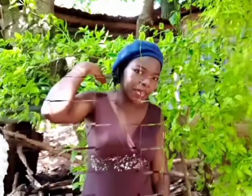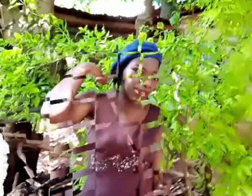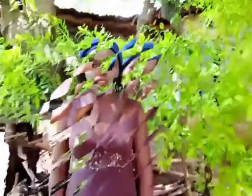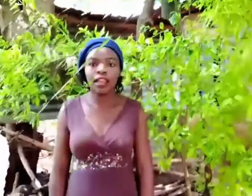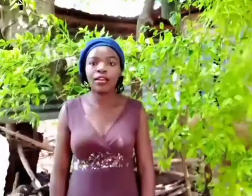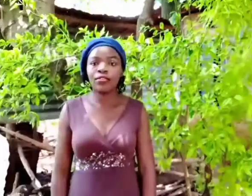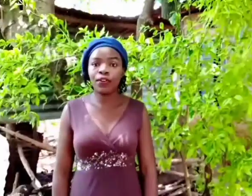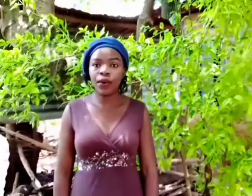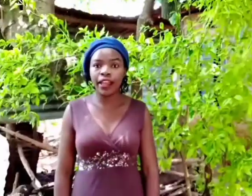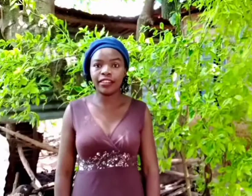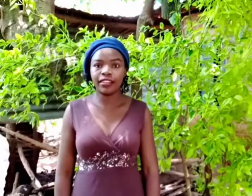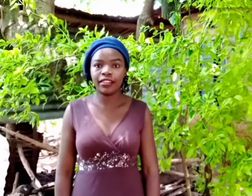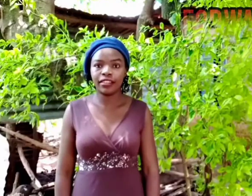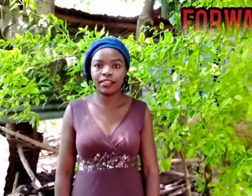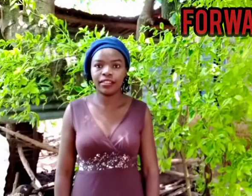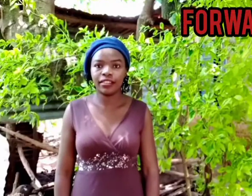Behind. Forward.